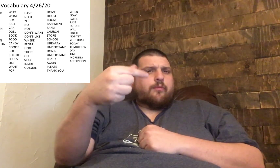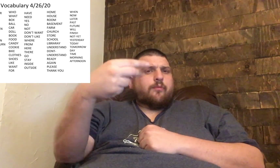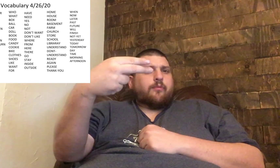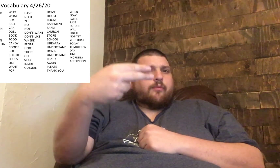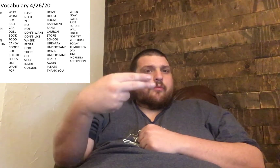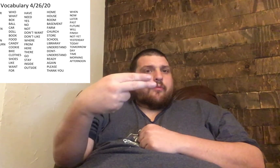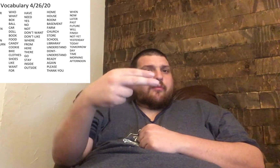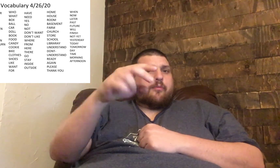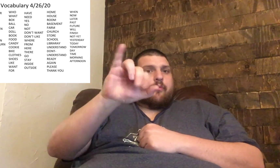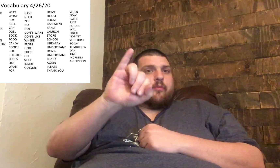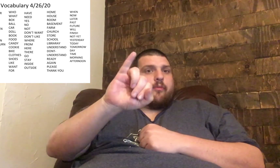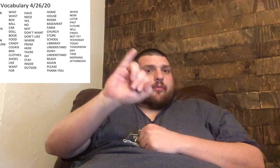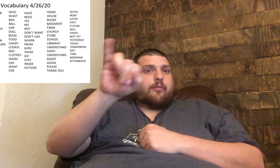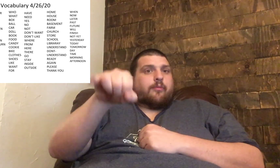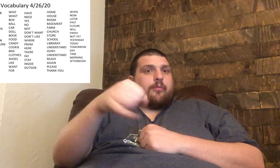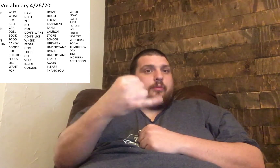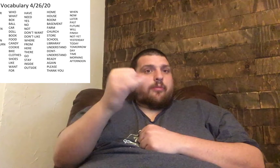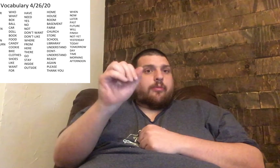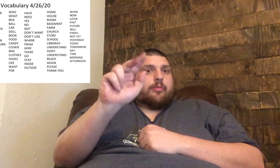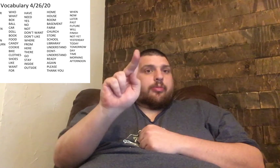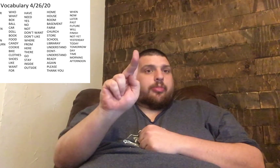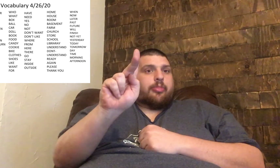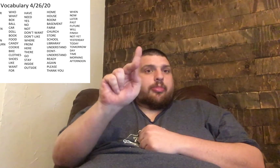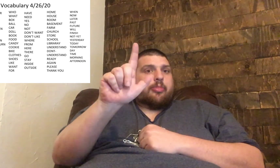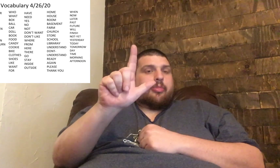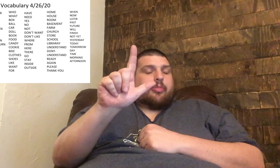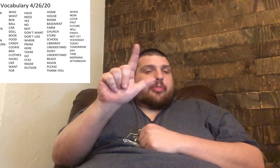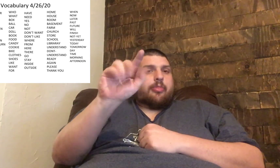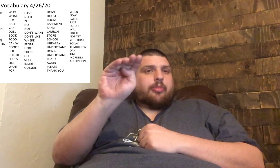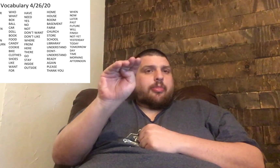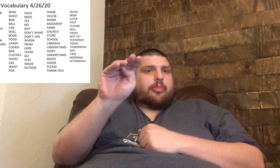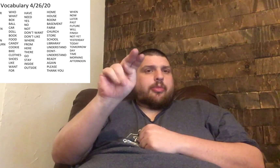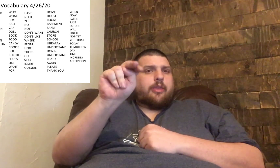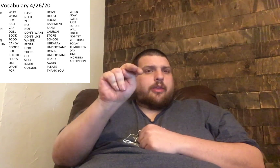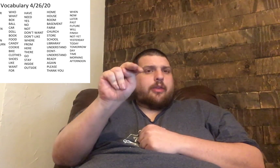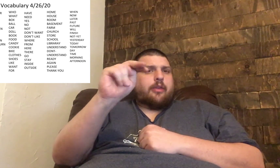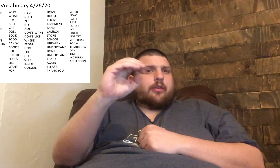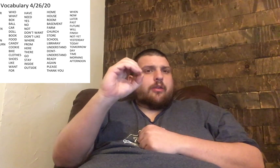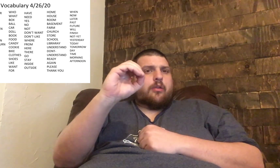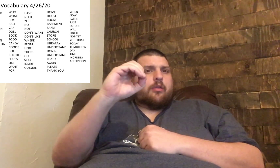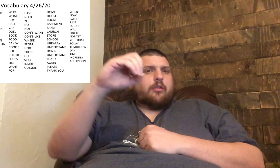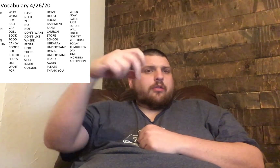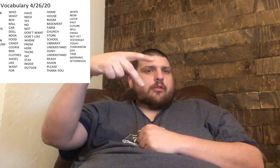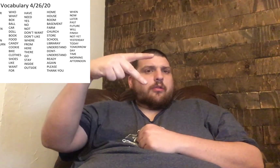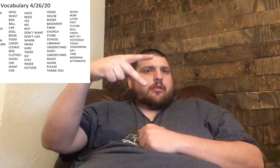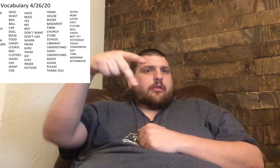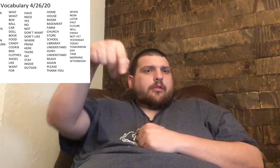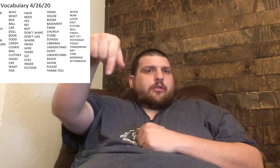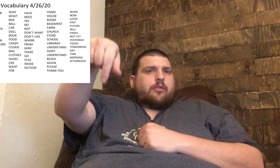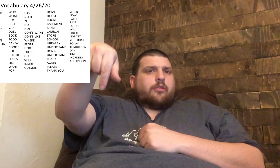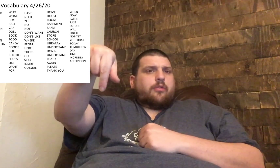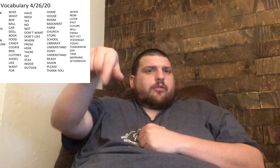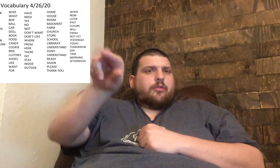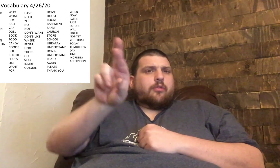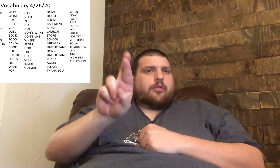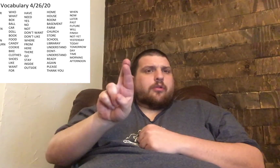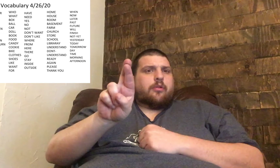G, H, I, J, K, L, M, N, O, P, Q,